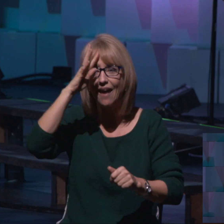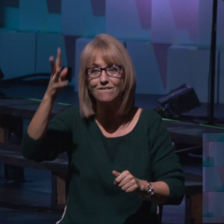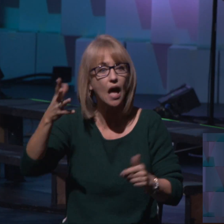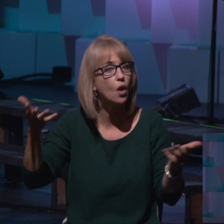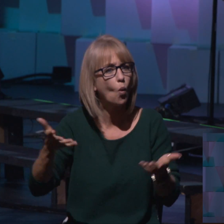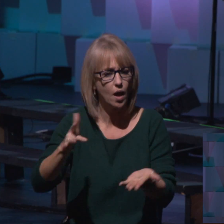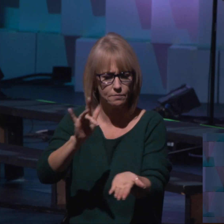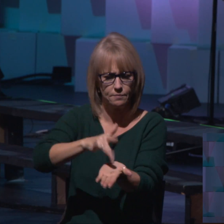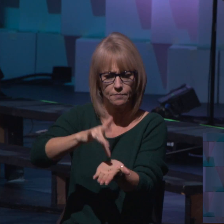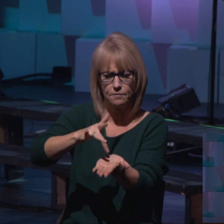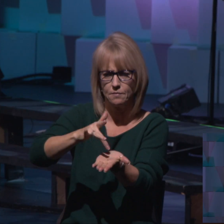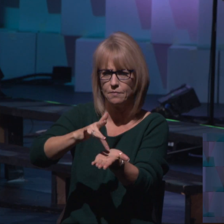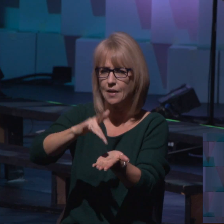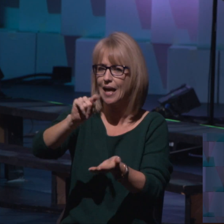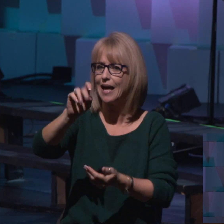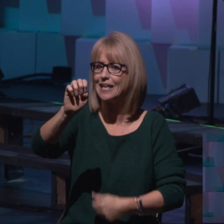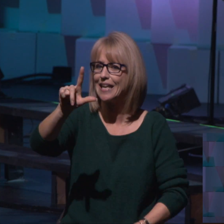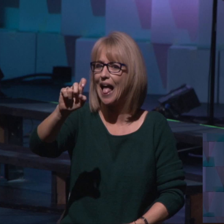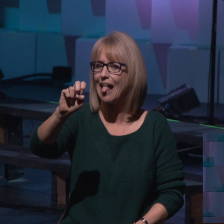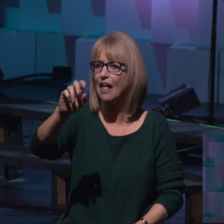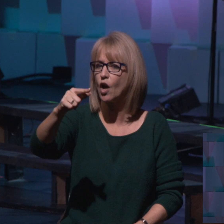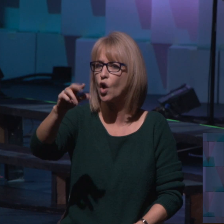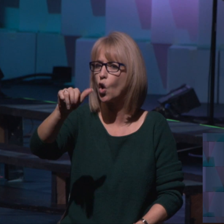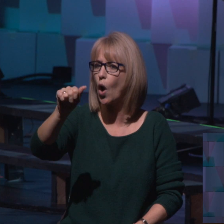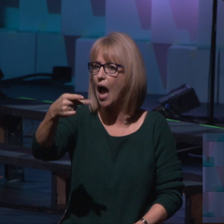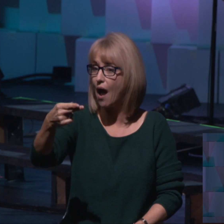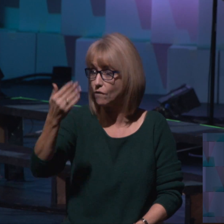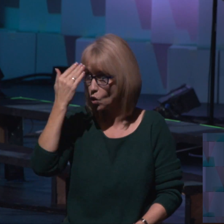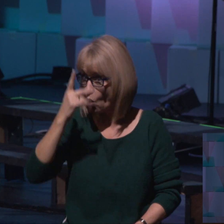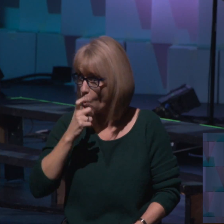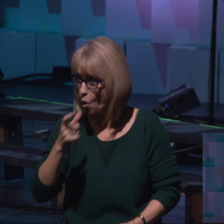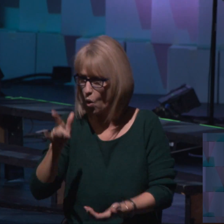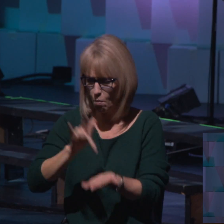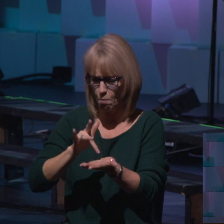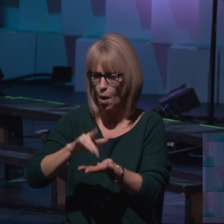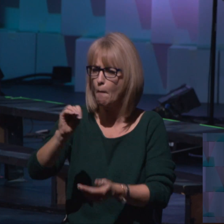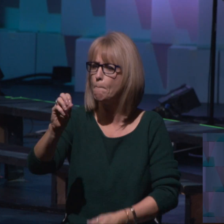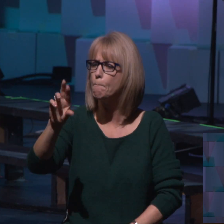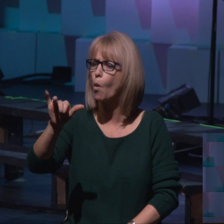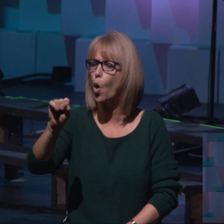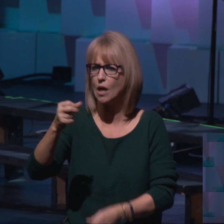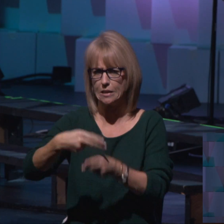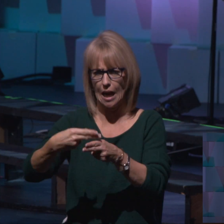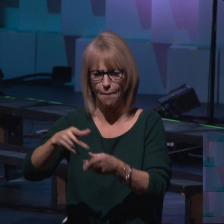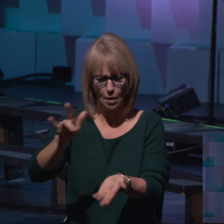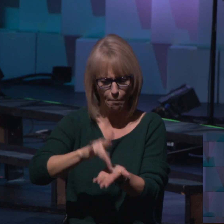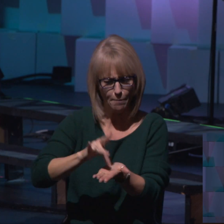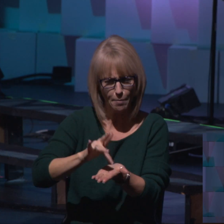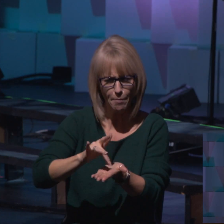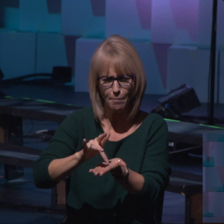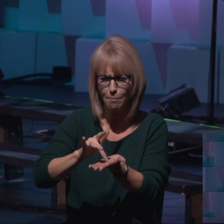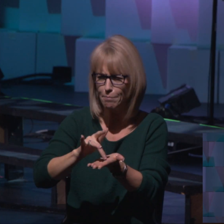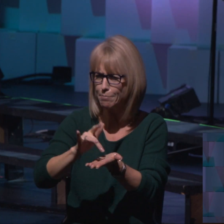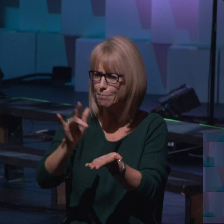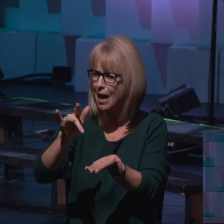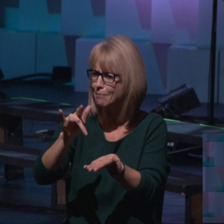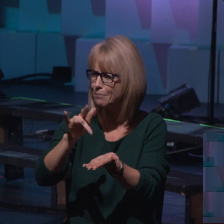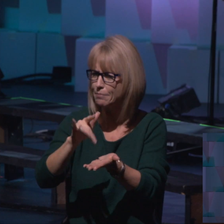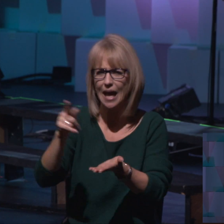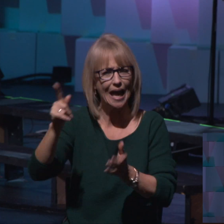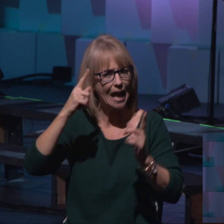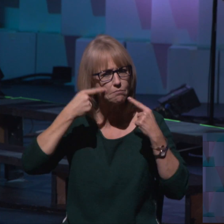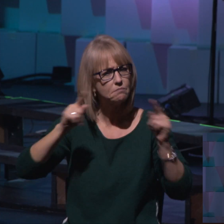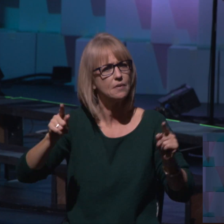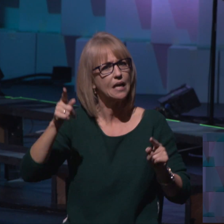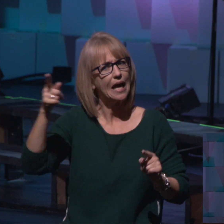that, he received many awards. But you read about the history of Samuel Morse, you'll find there were some hard things happened in his life. He was just a humble person.